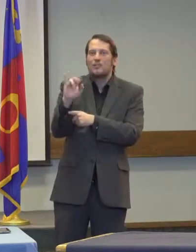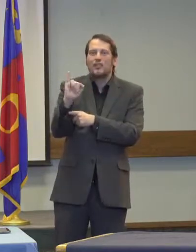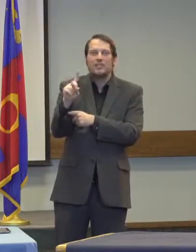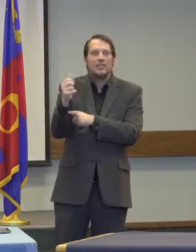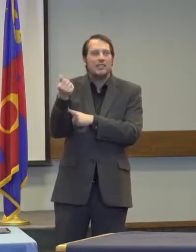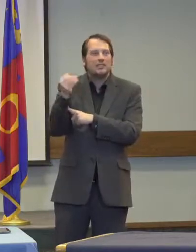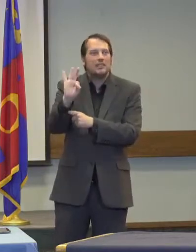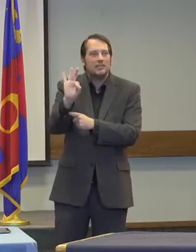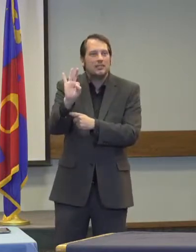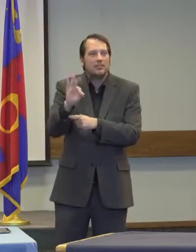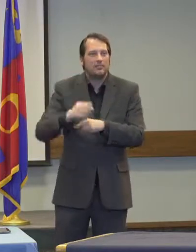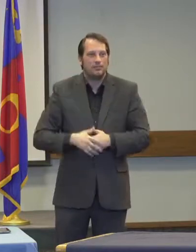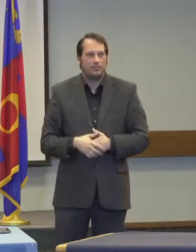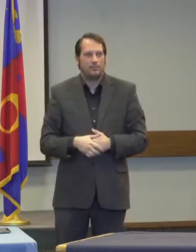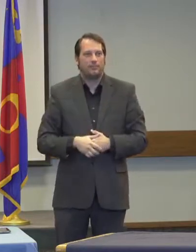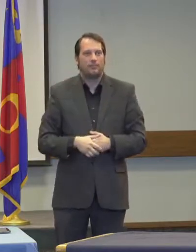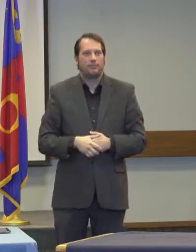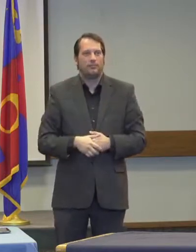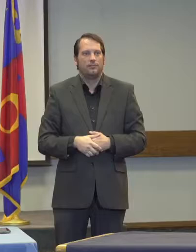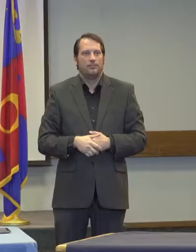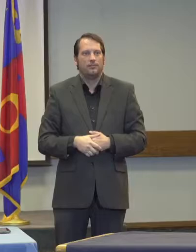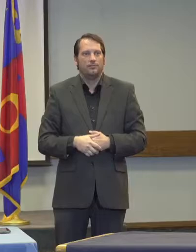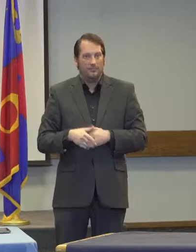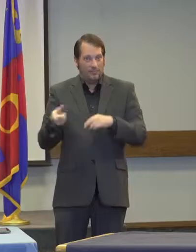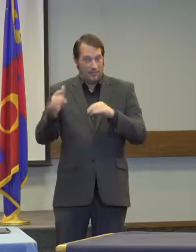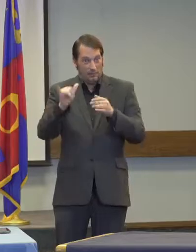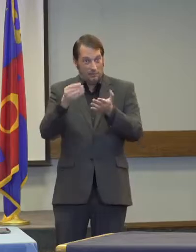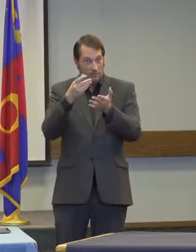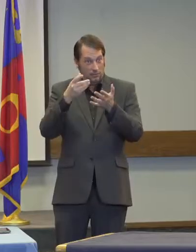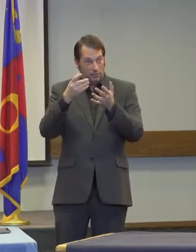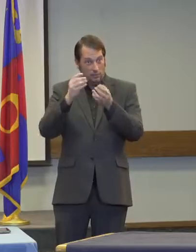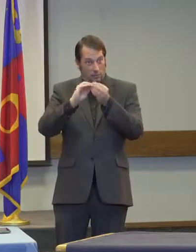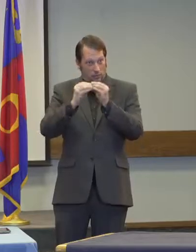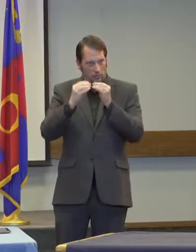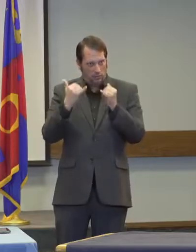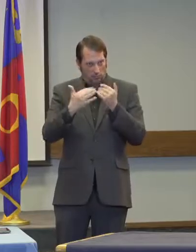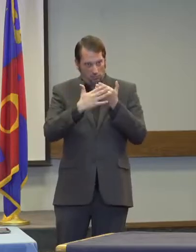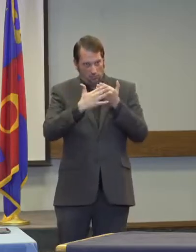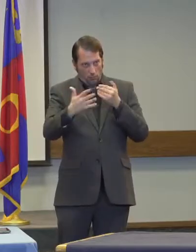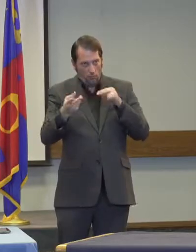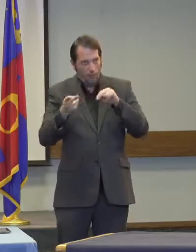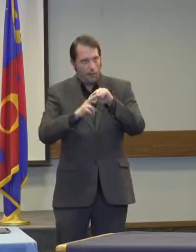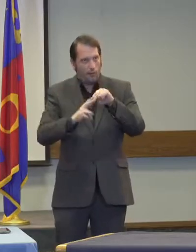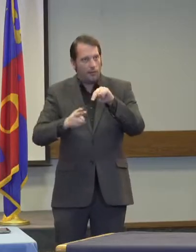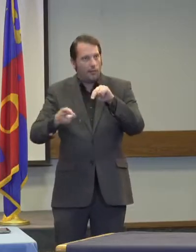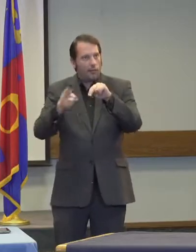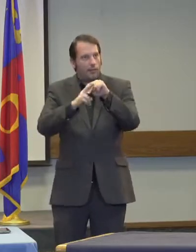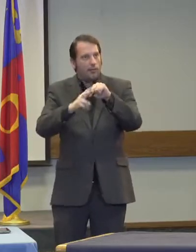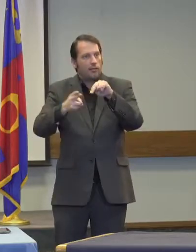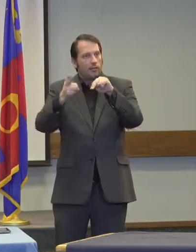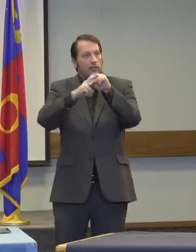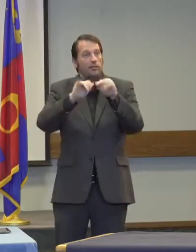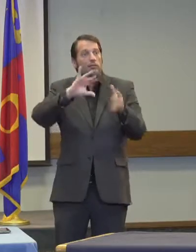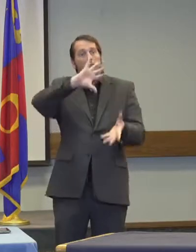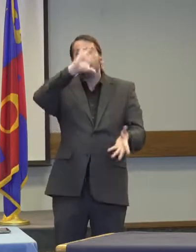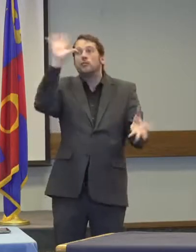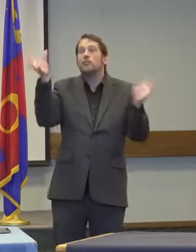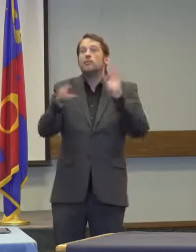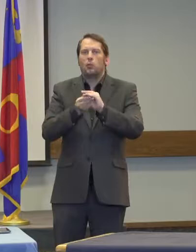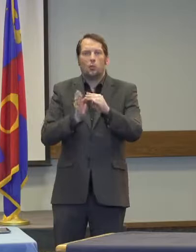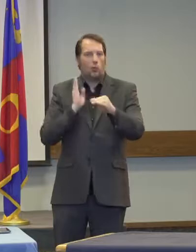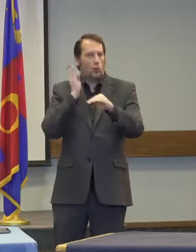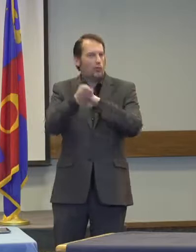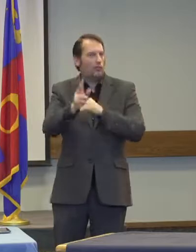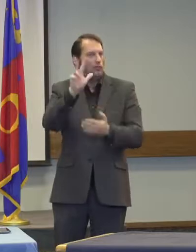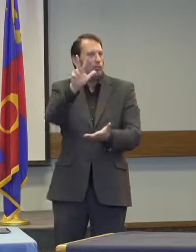numbers have increased, both from a state perspective. We now have over 3,000 cases, and we have over 400 cases in Montgomery County,